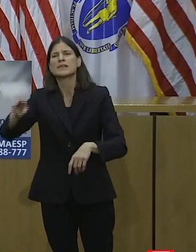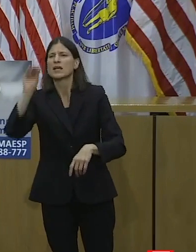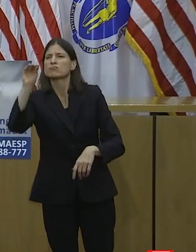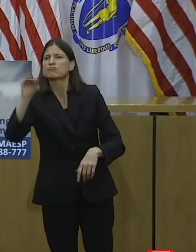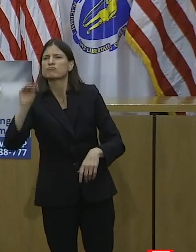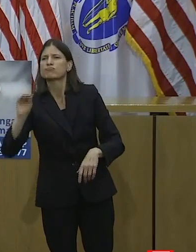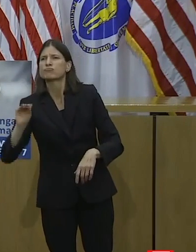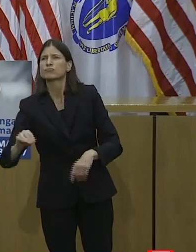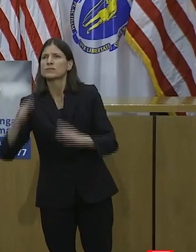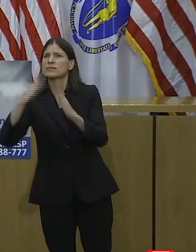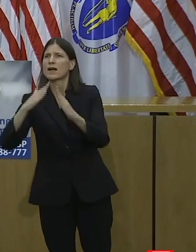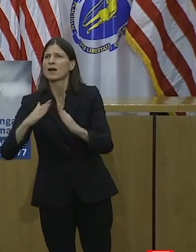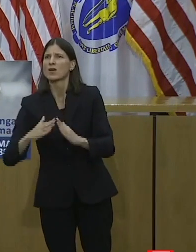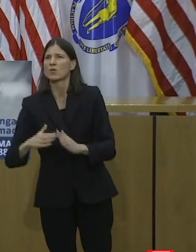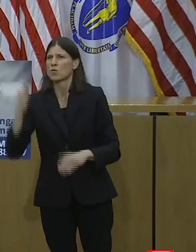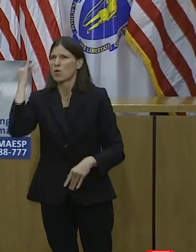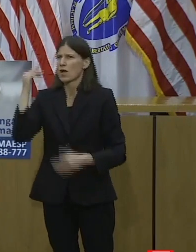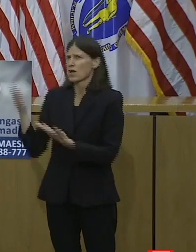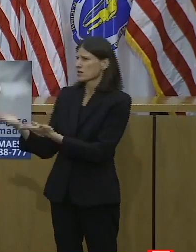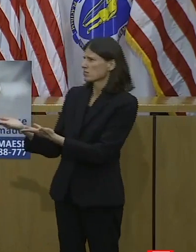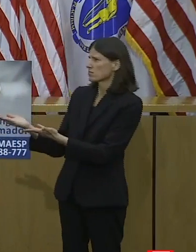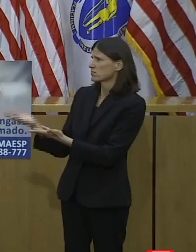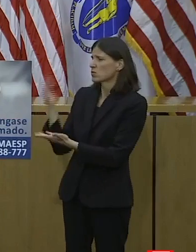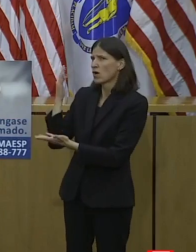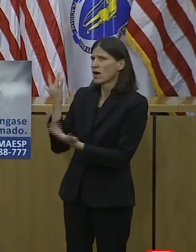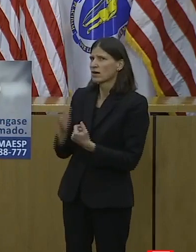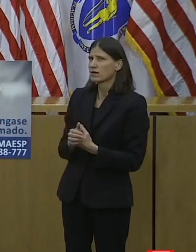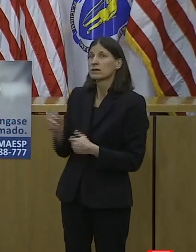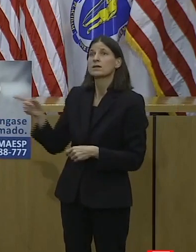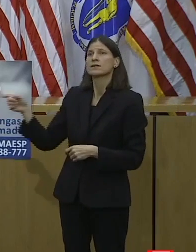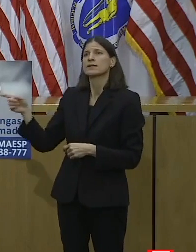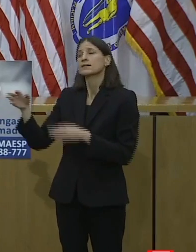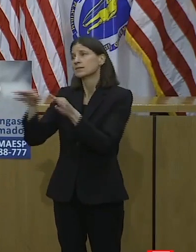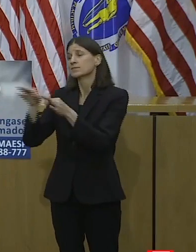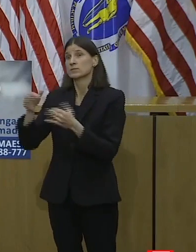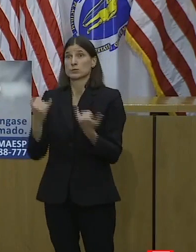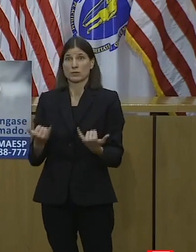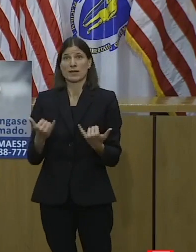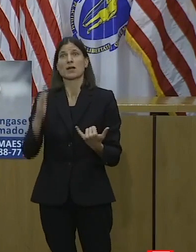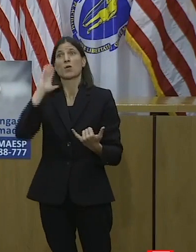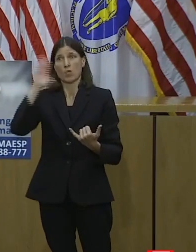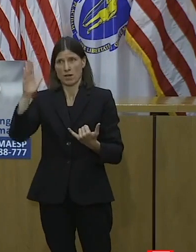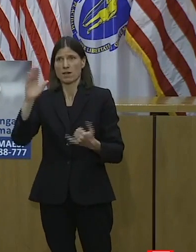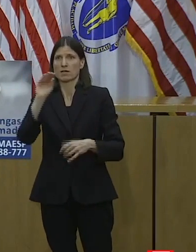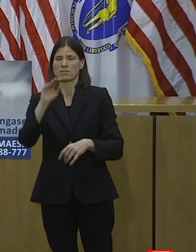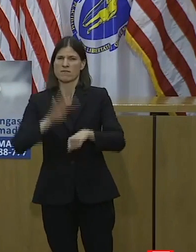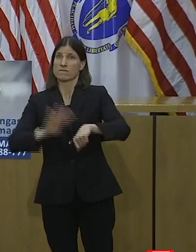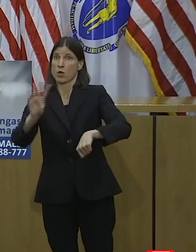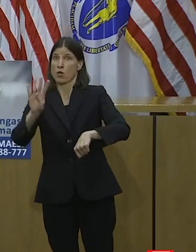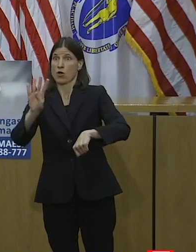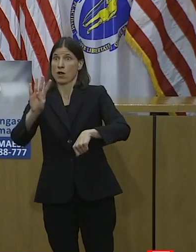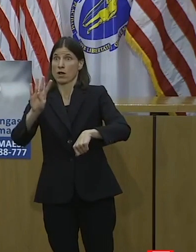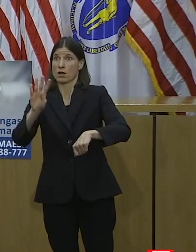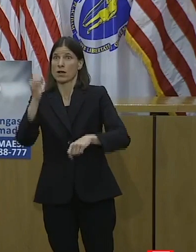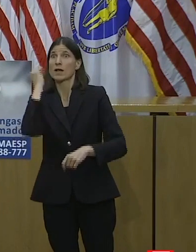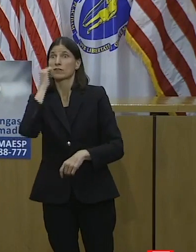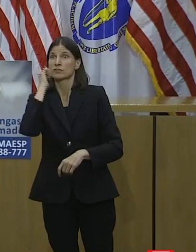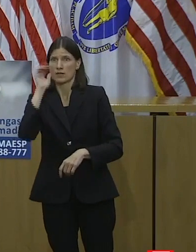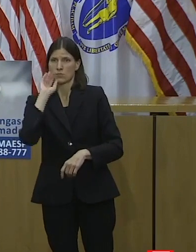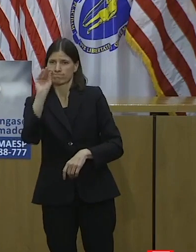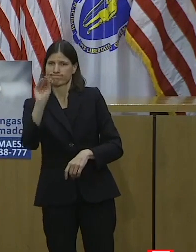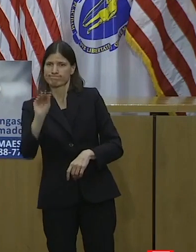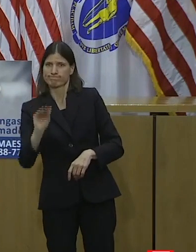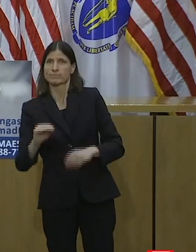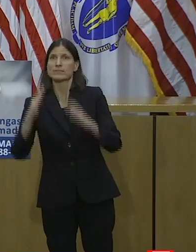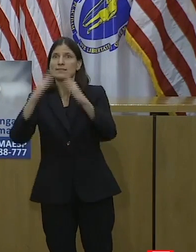sort of posted on the website, and it'll probably be, it's later today, so 4 o'clock is a good time to start checking the website for data, and I know sometimes it's a little